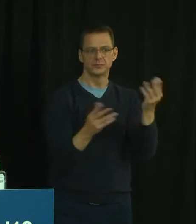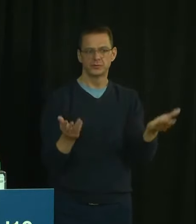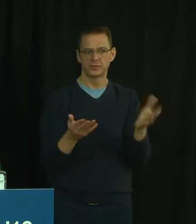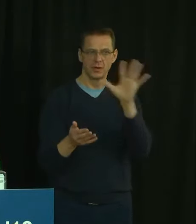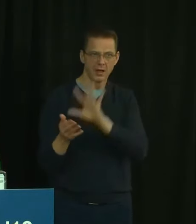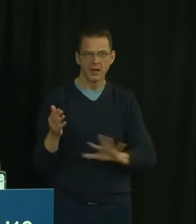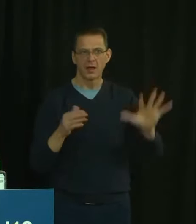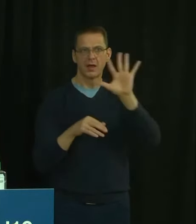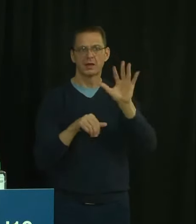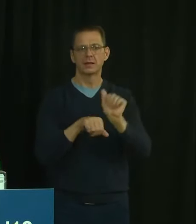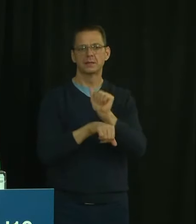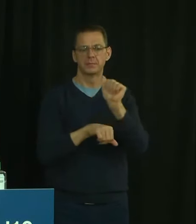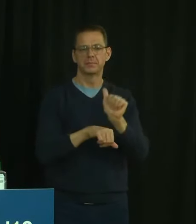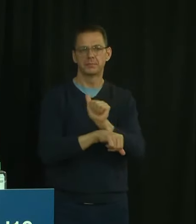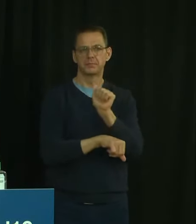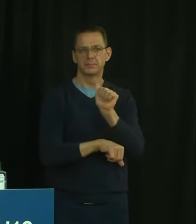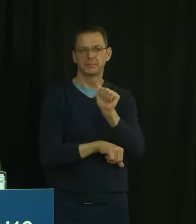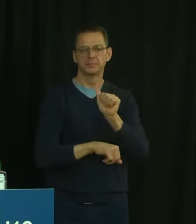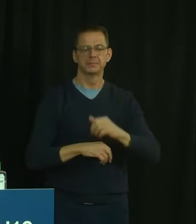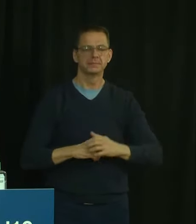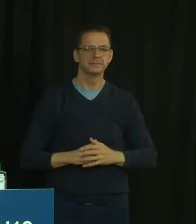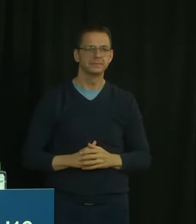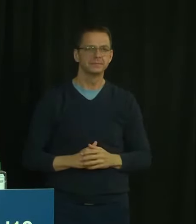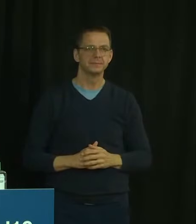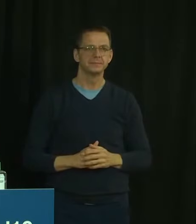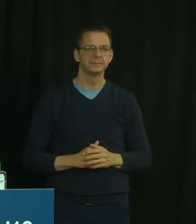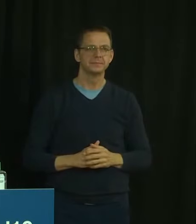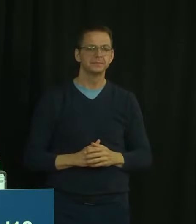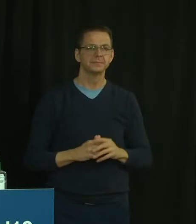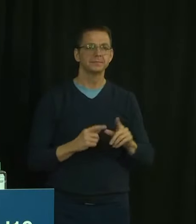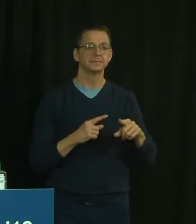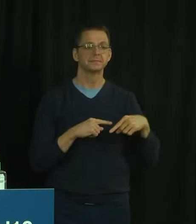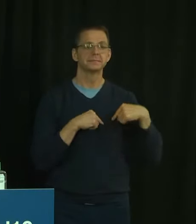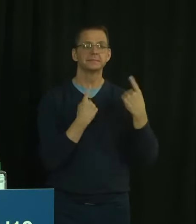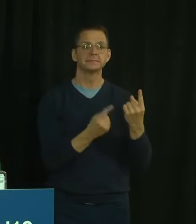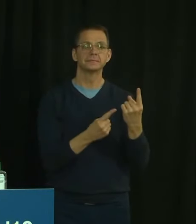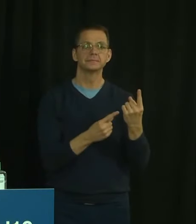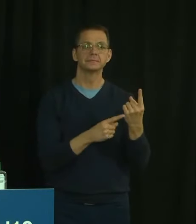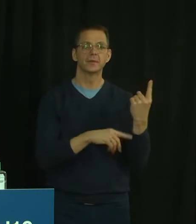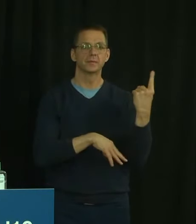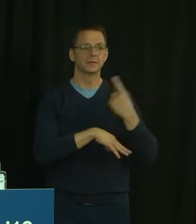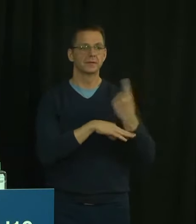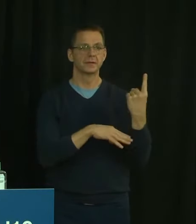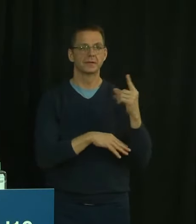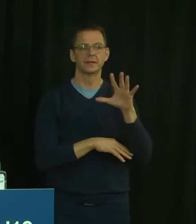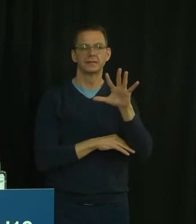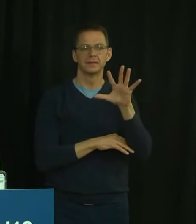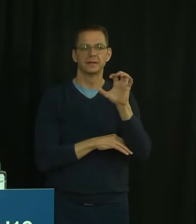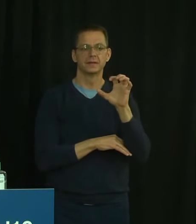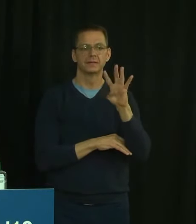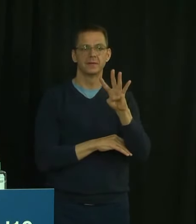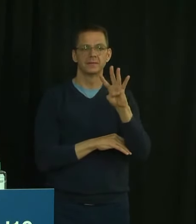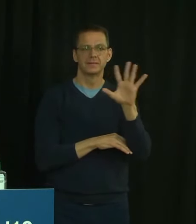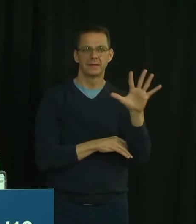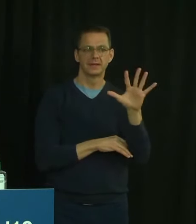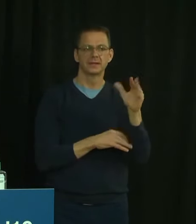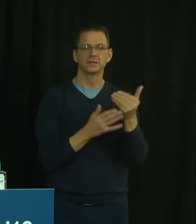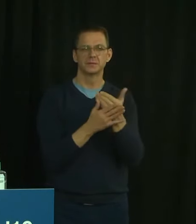and completed about 8,300 tests. This puts our positivity rate at about